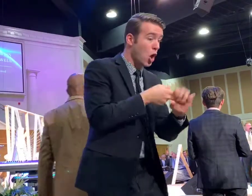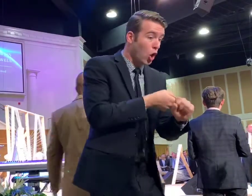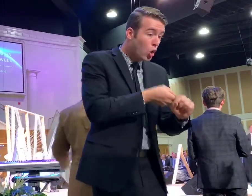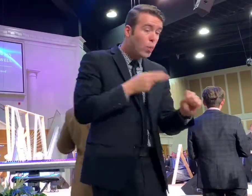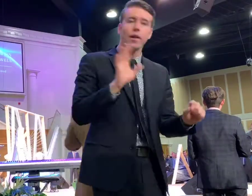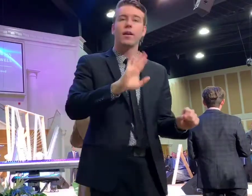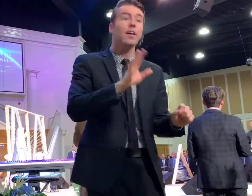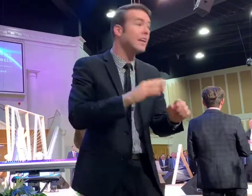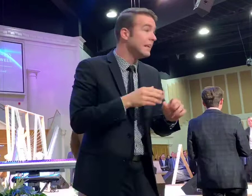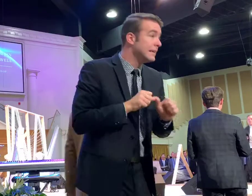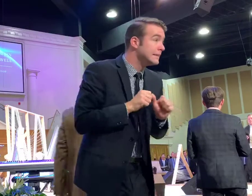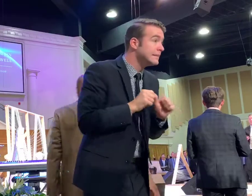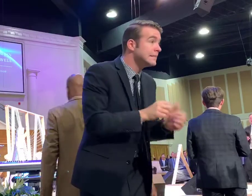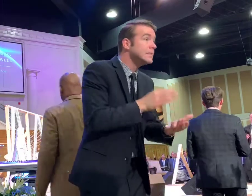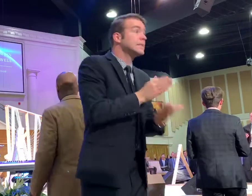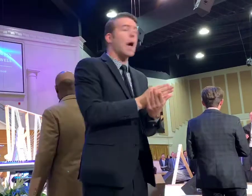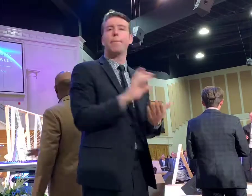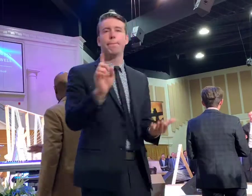You can't stop.